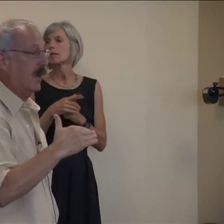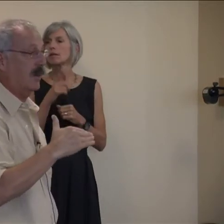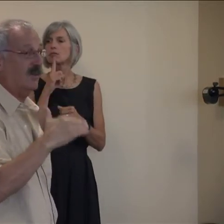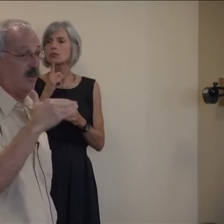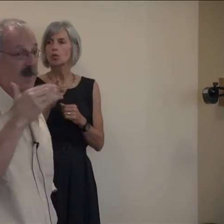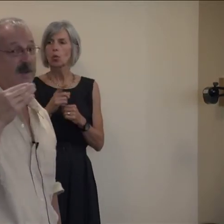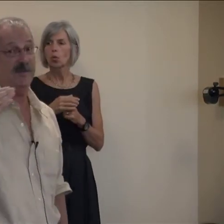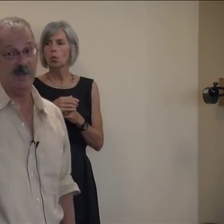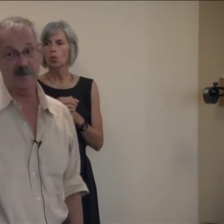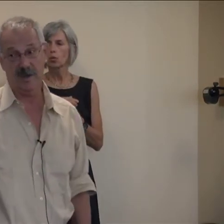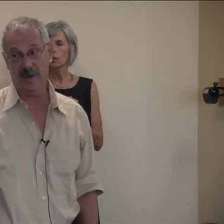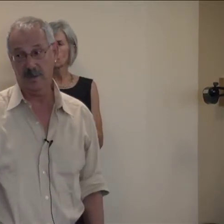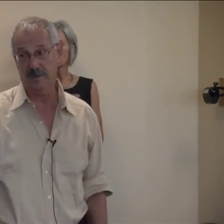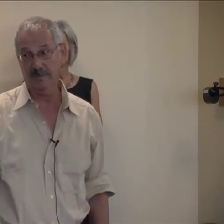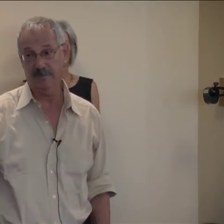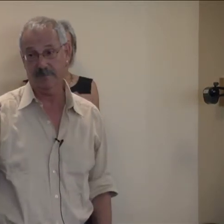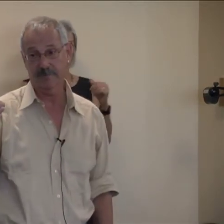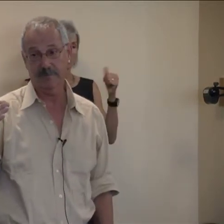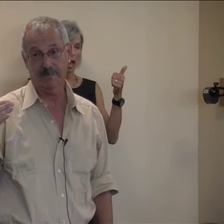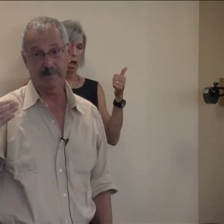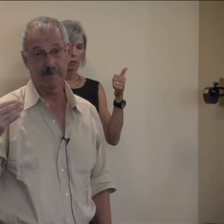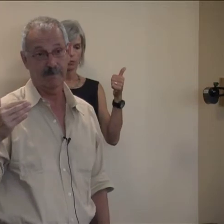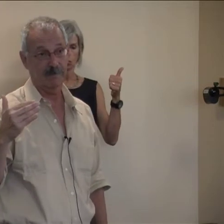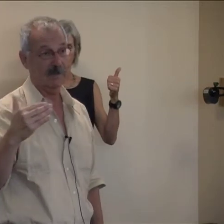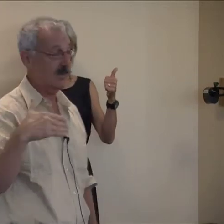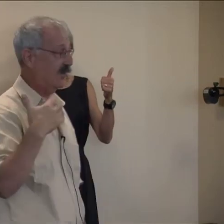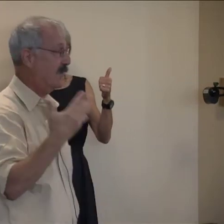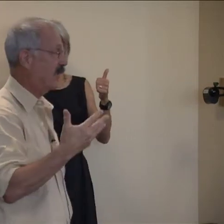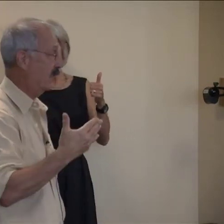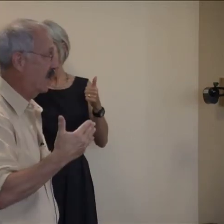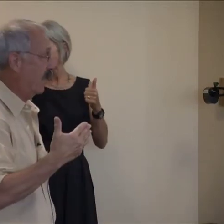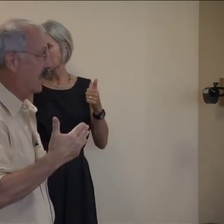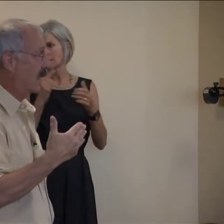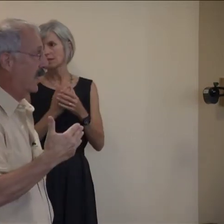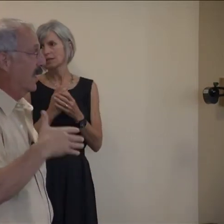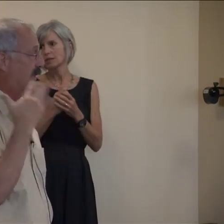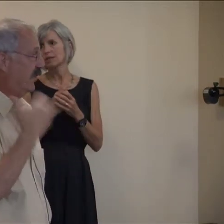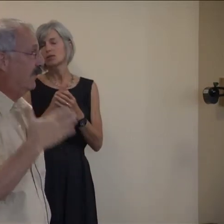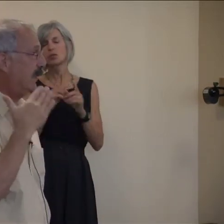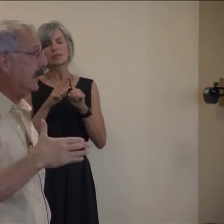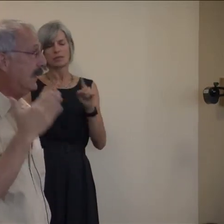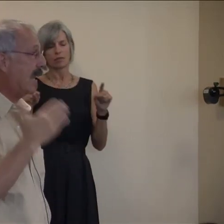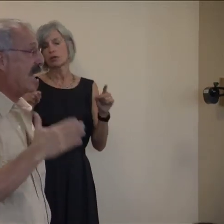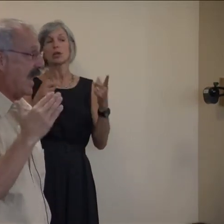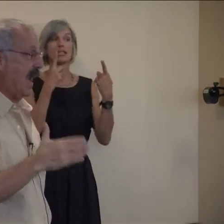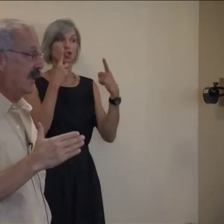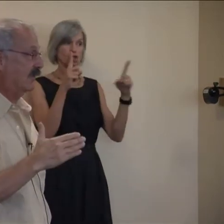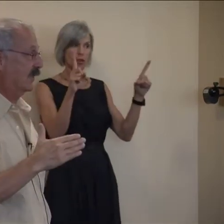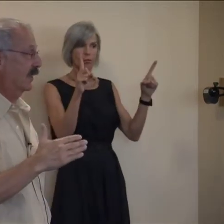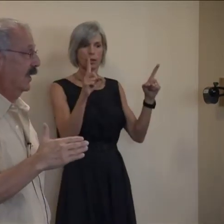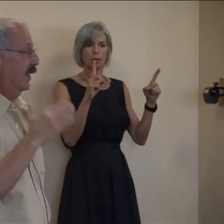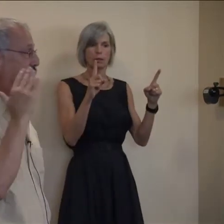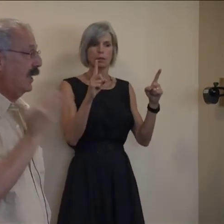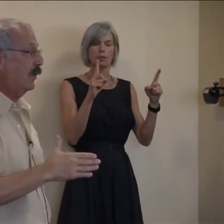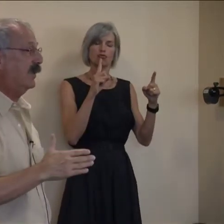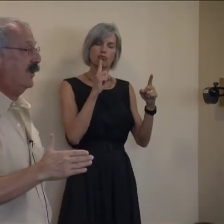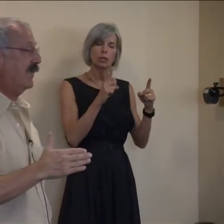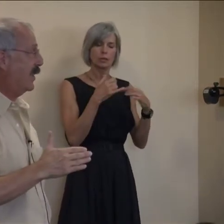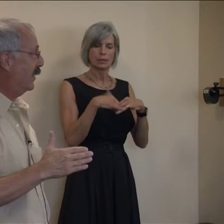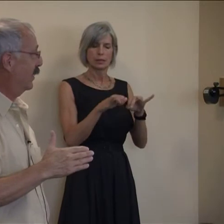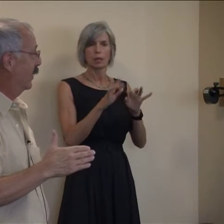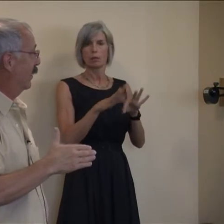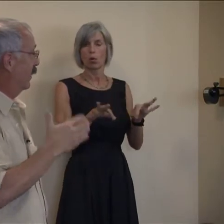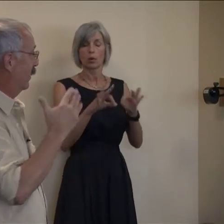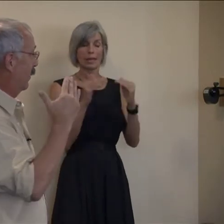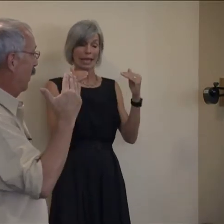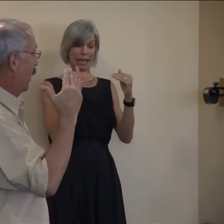on a dollar to 25 cents on a dollar. So achievement is really important. But you've really got to ask, equal